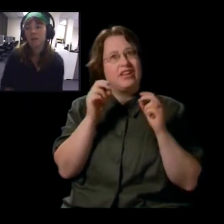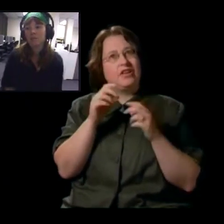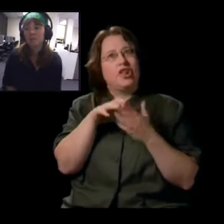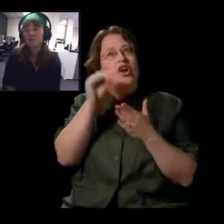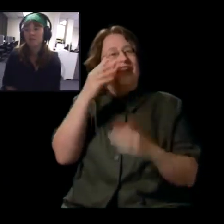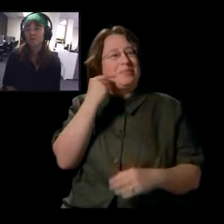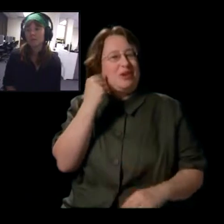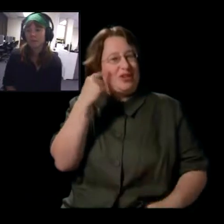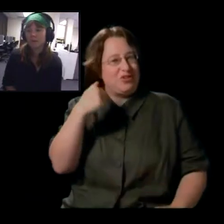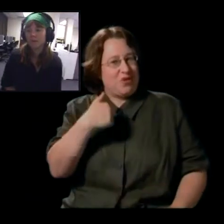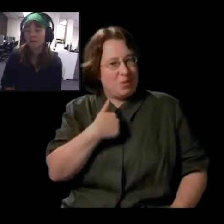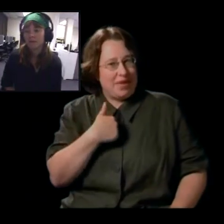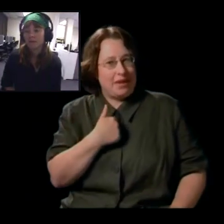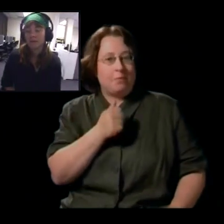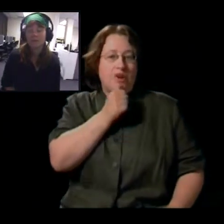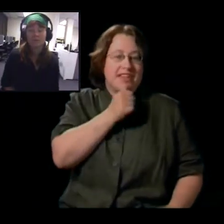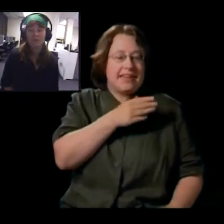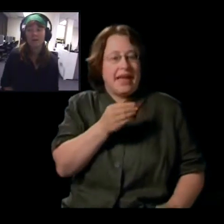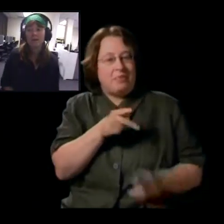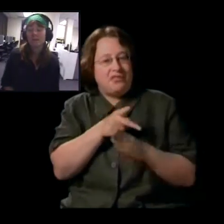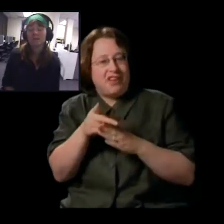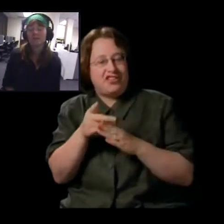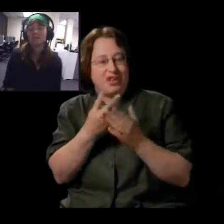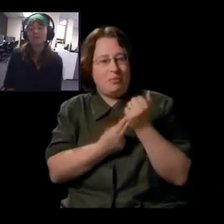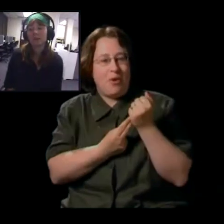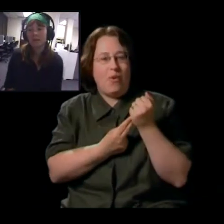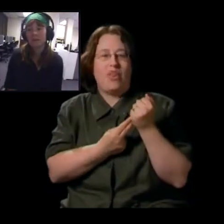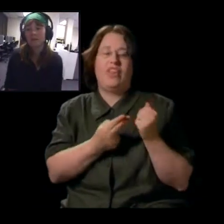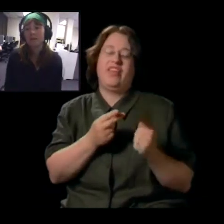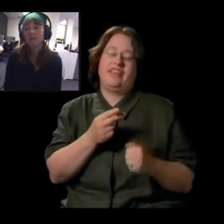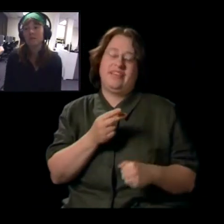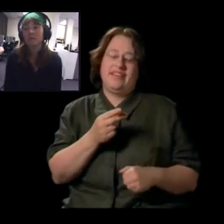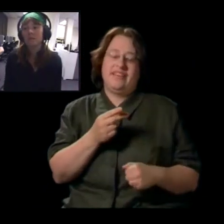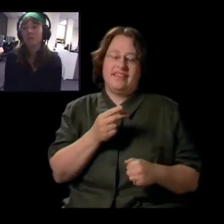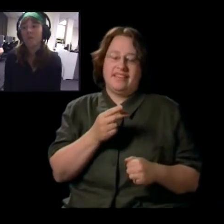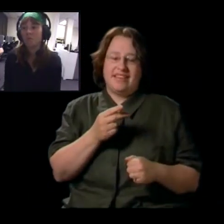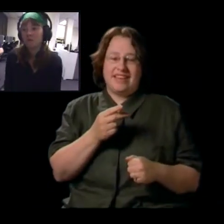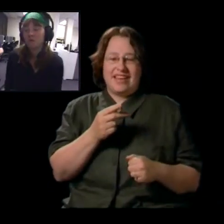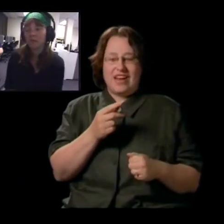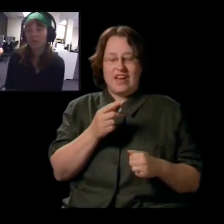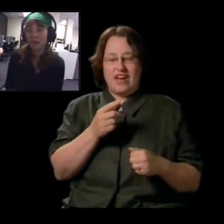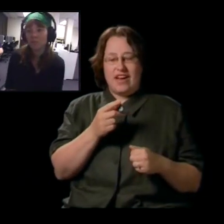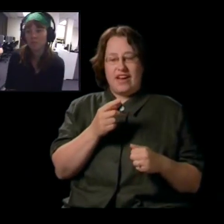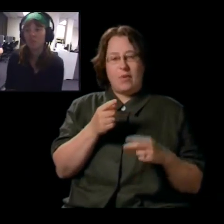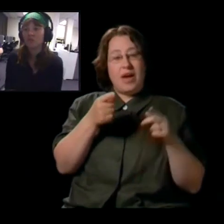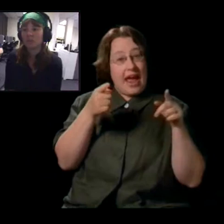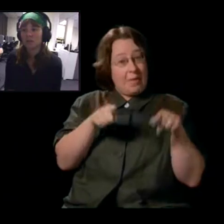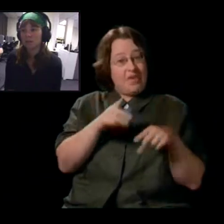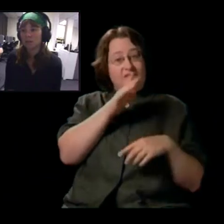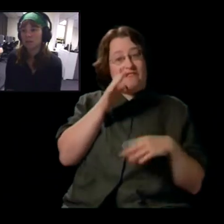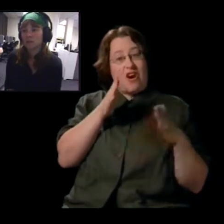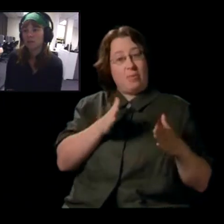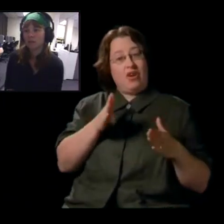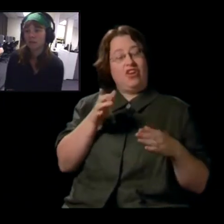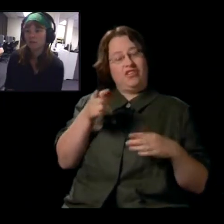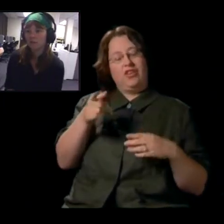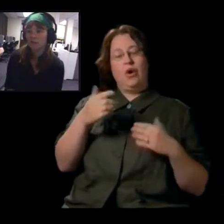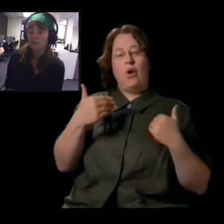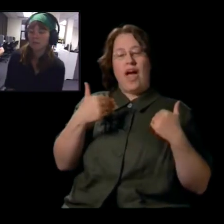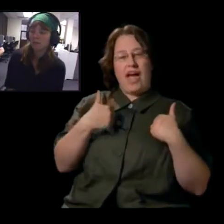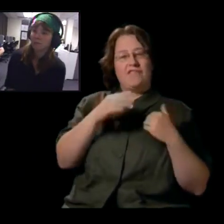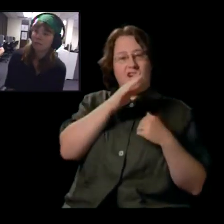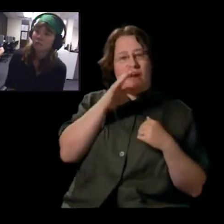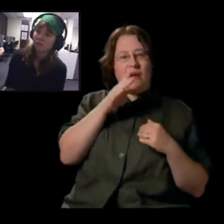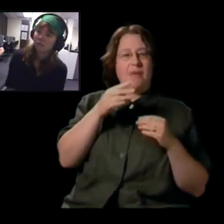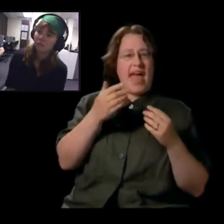And that place was really amazing. It was a great learning experience for me, both personally and professionally.